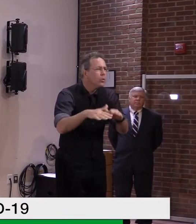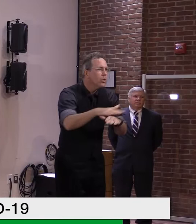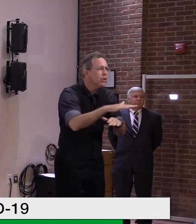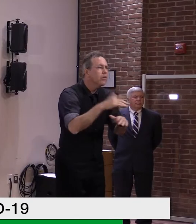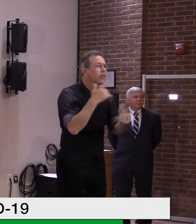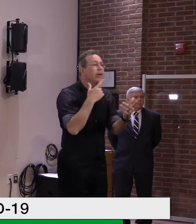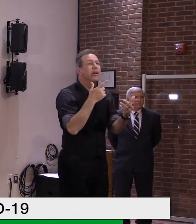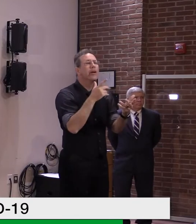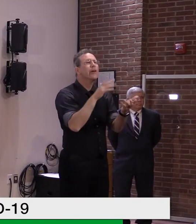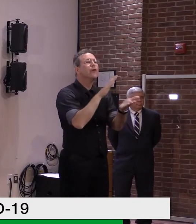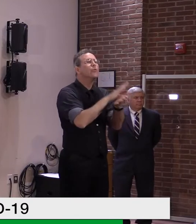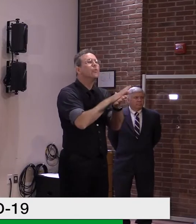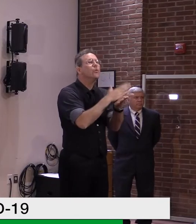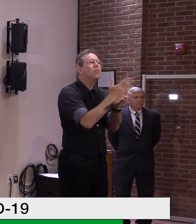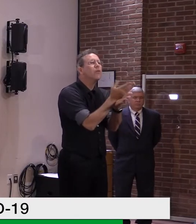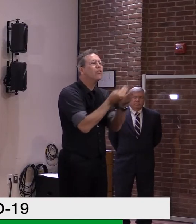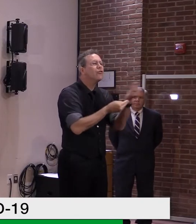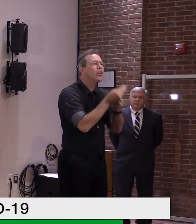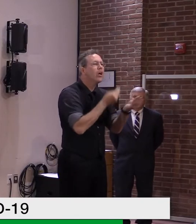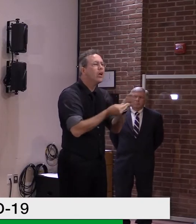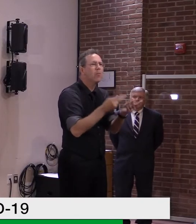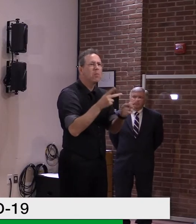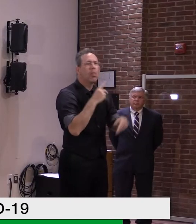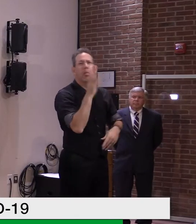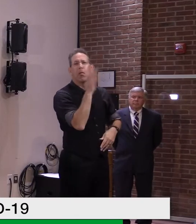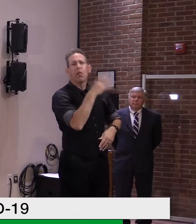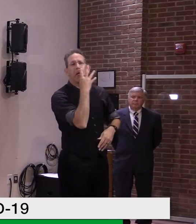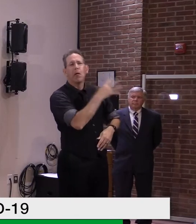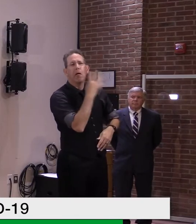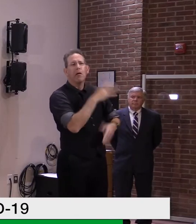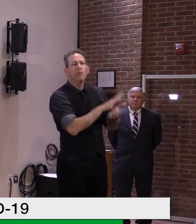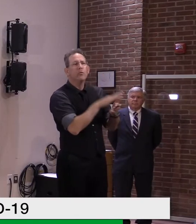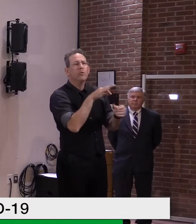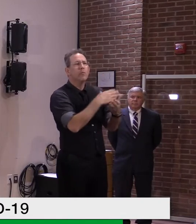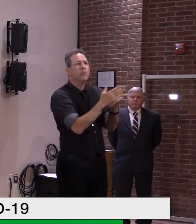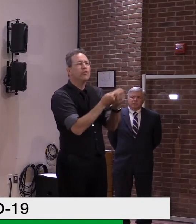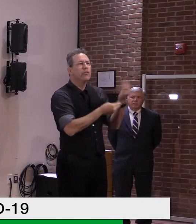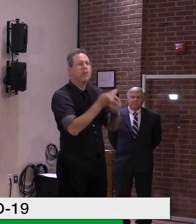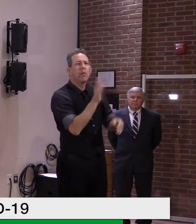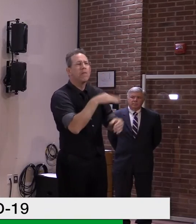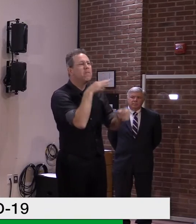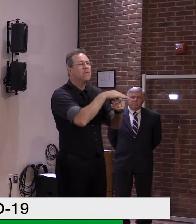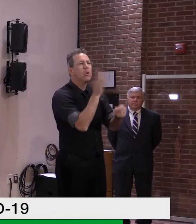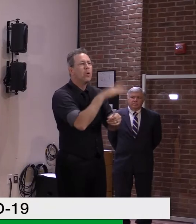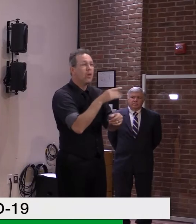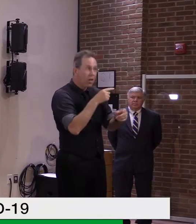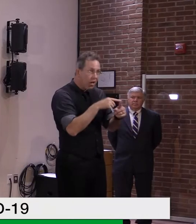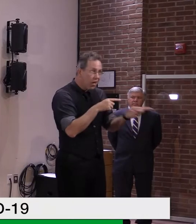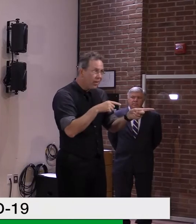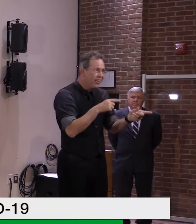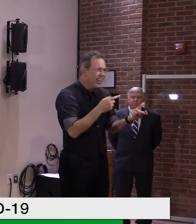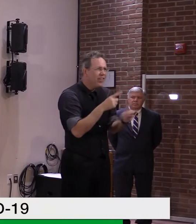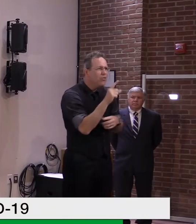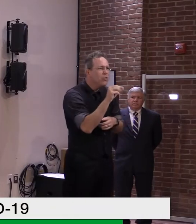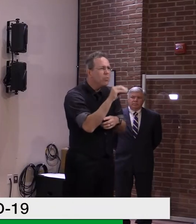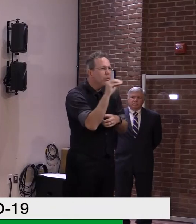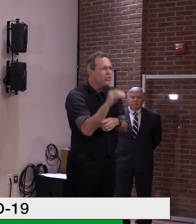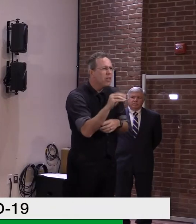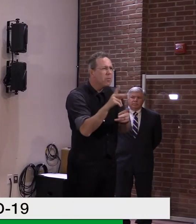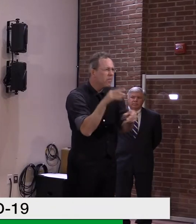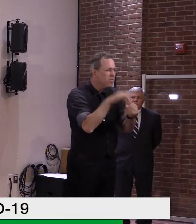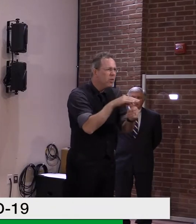see, somewhere down around 20%, I believe. So we should be focusing on that area. We